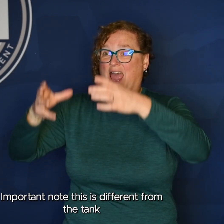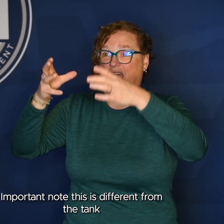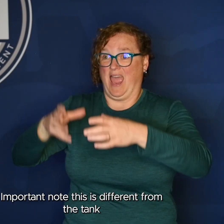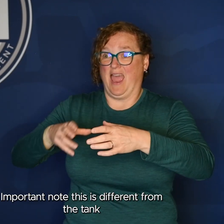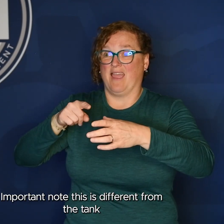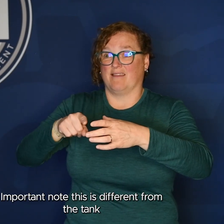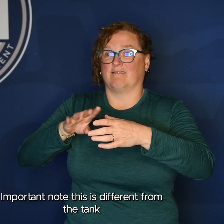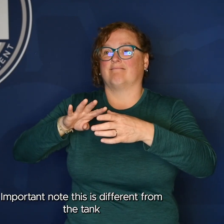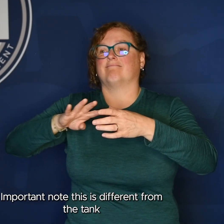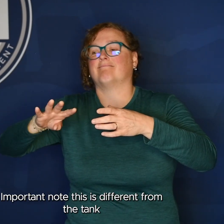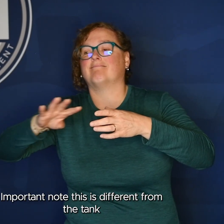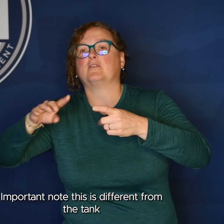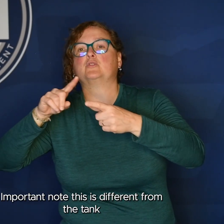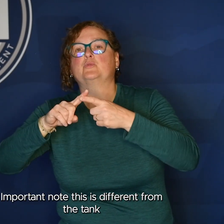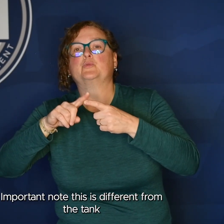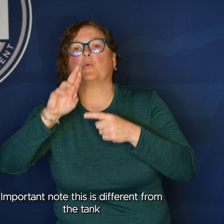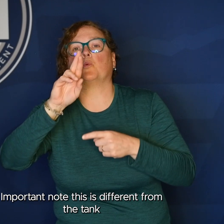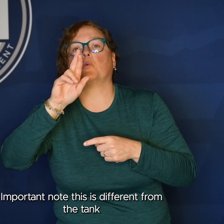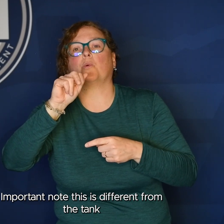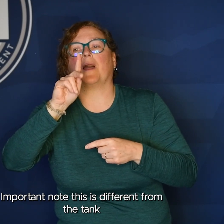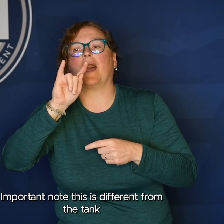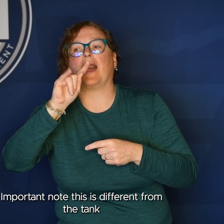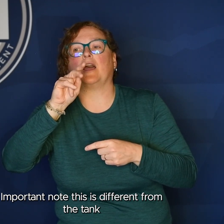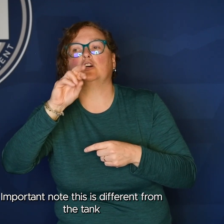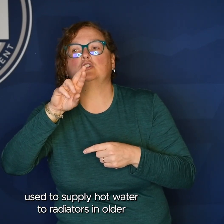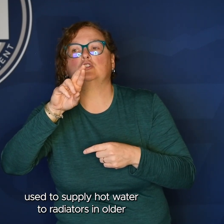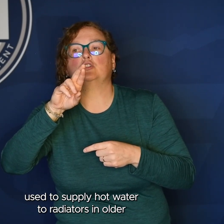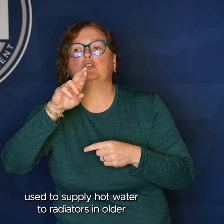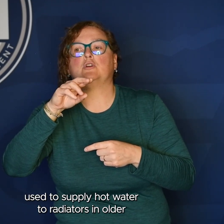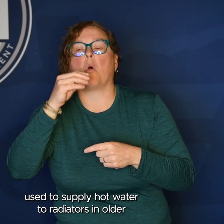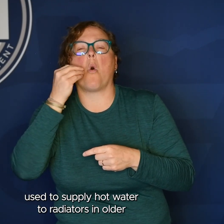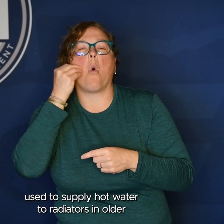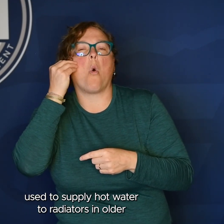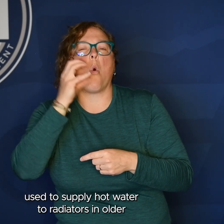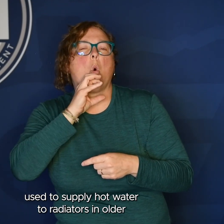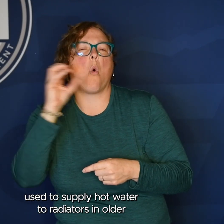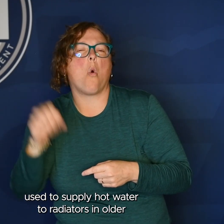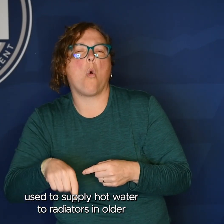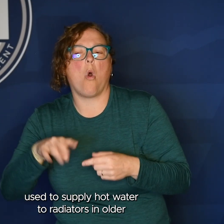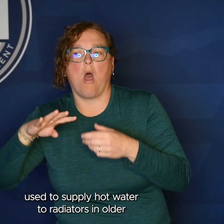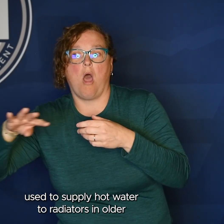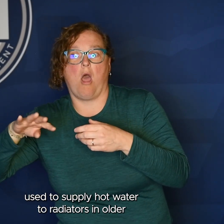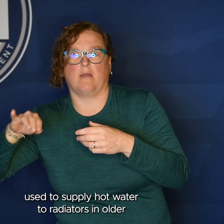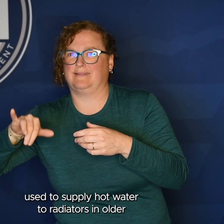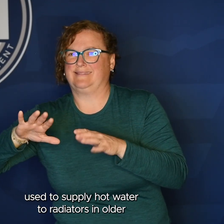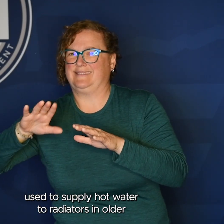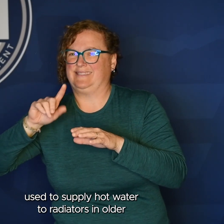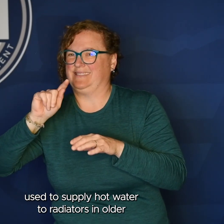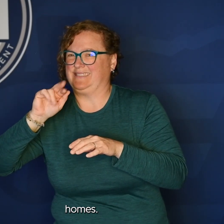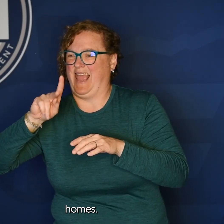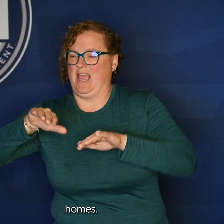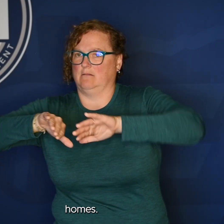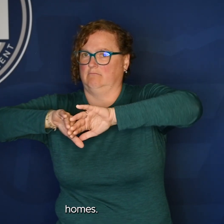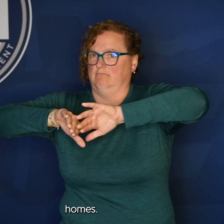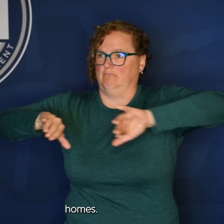Important note: this is different from the tank used to supply hot water to radiators in older homes.